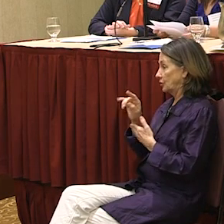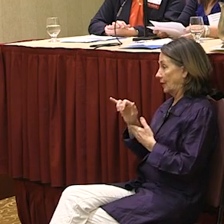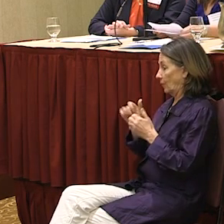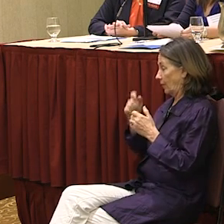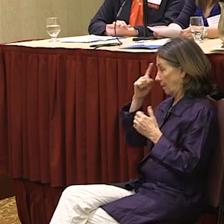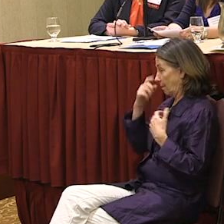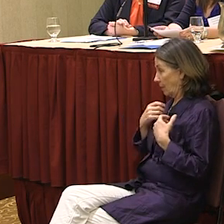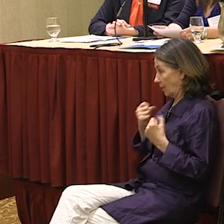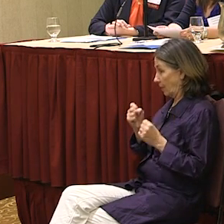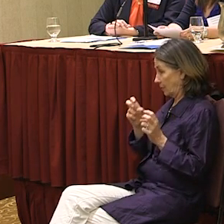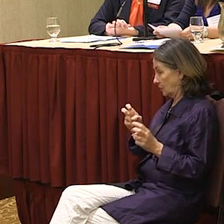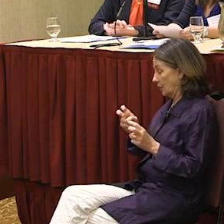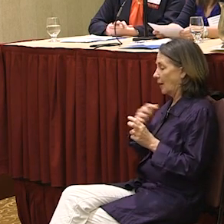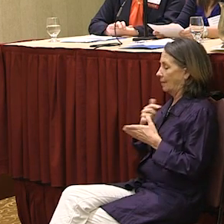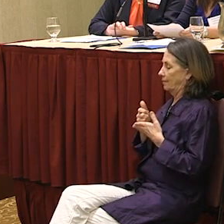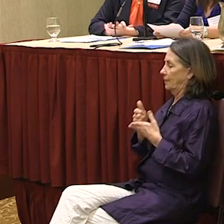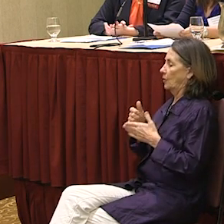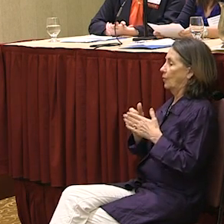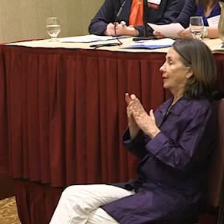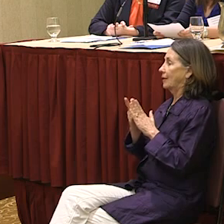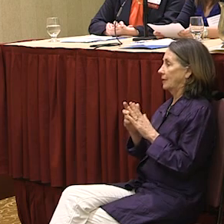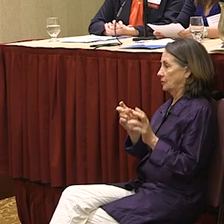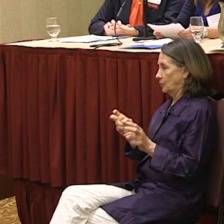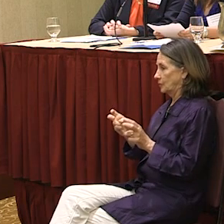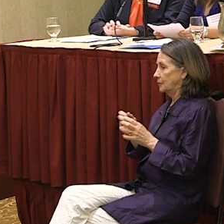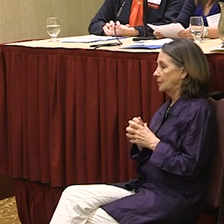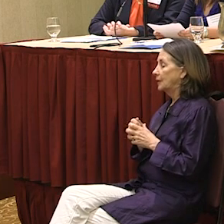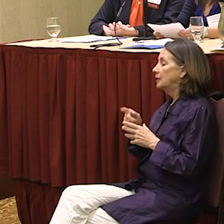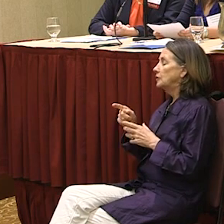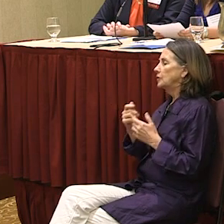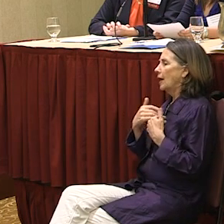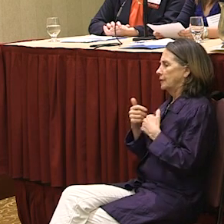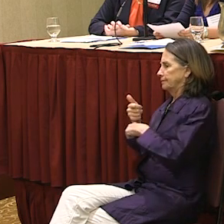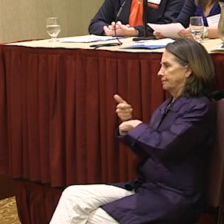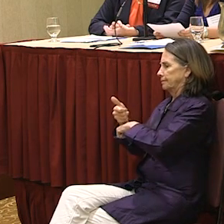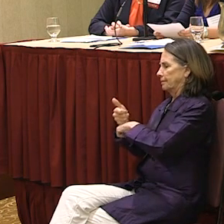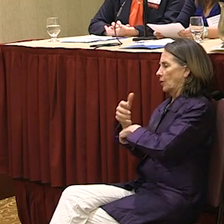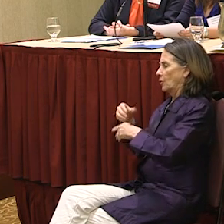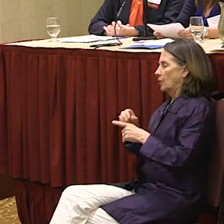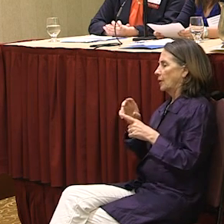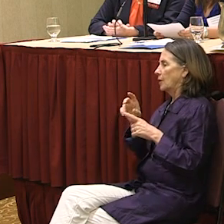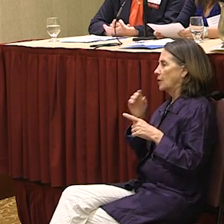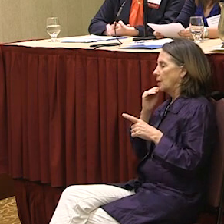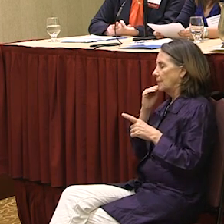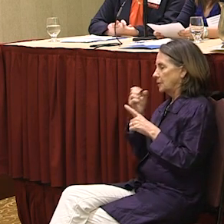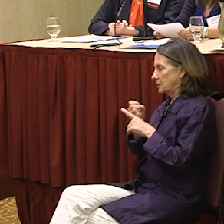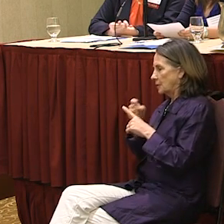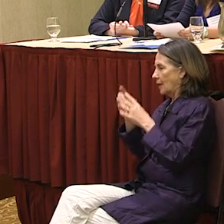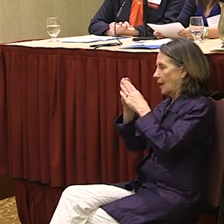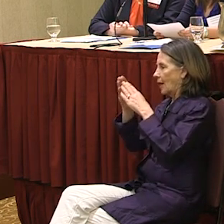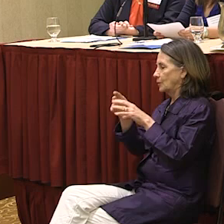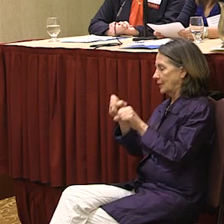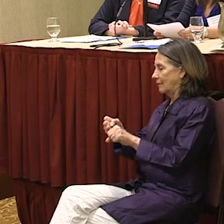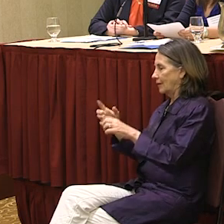her mental health issues, I'm also helping her with her legal issues. Jenny has charges against her that include a domestic assault charge, a housing